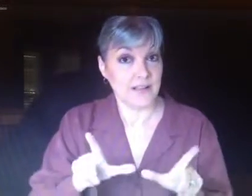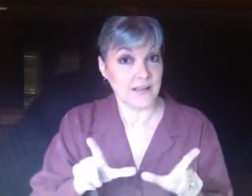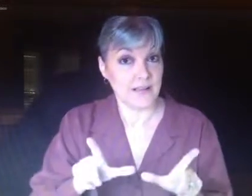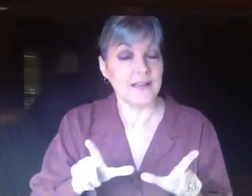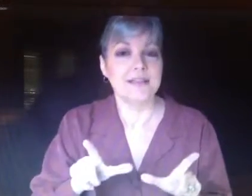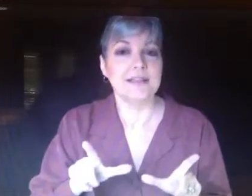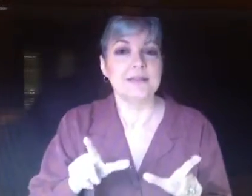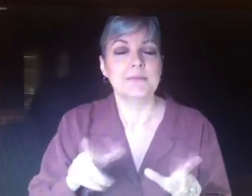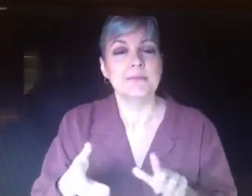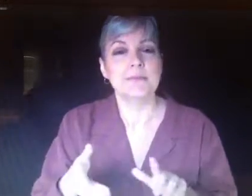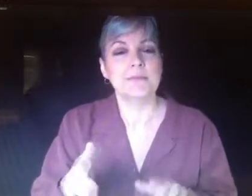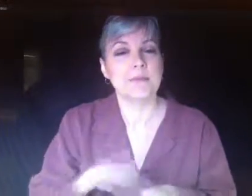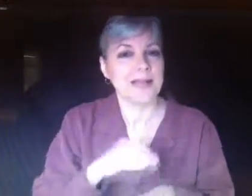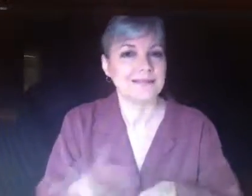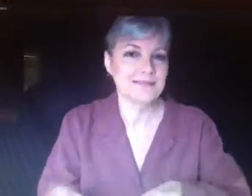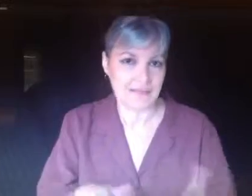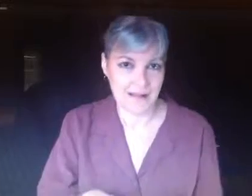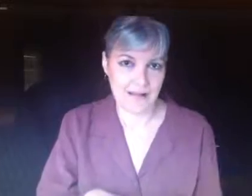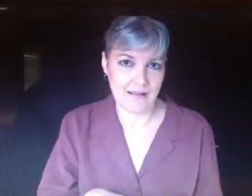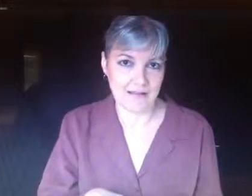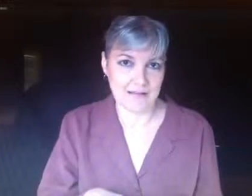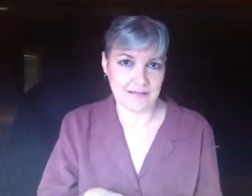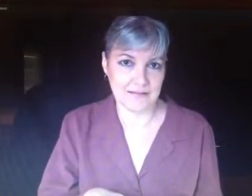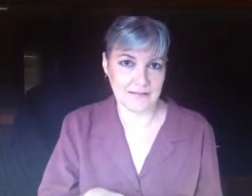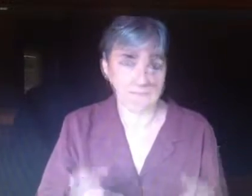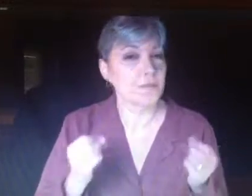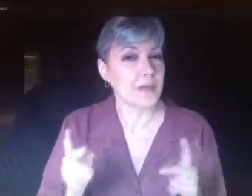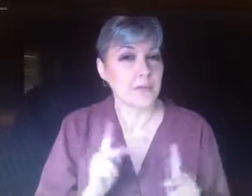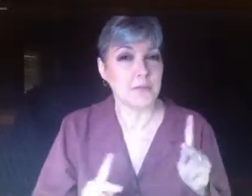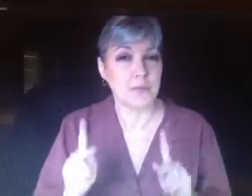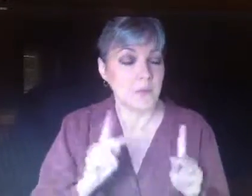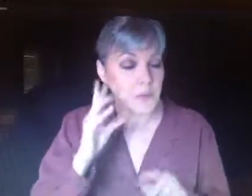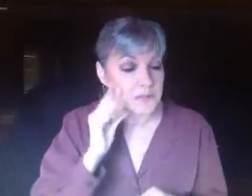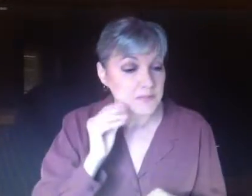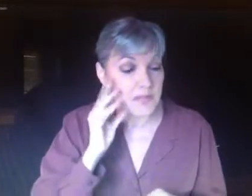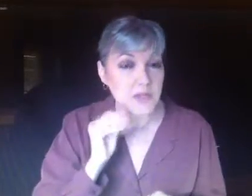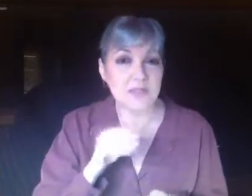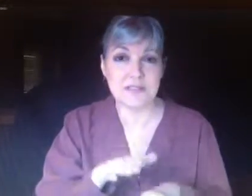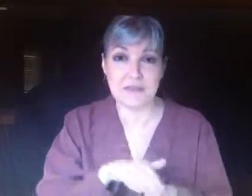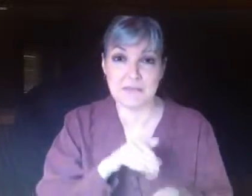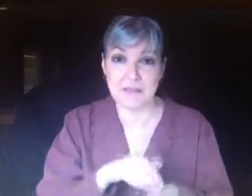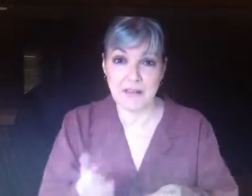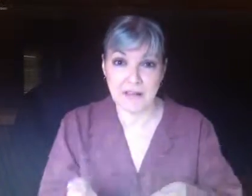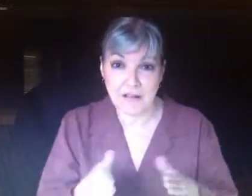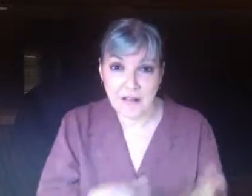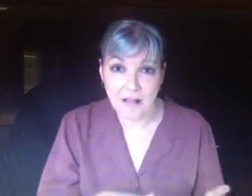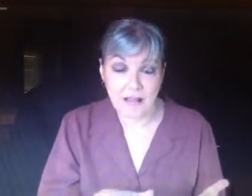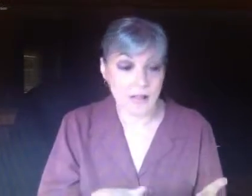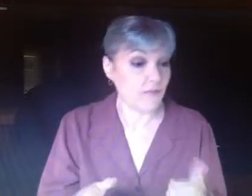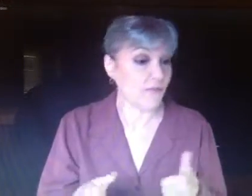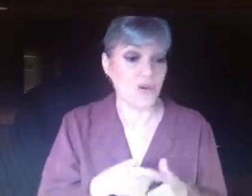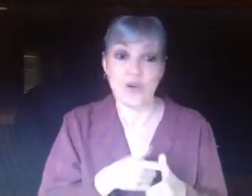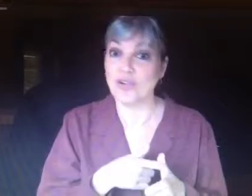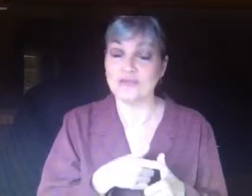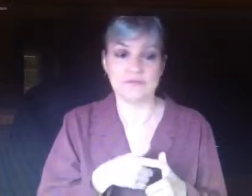Today's topic is going to be about how to cope with pet loss. In my experience,